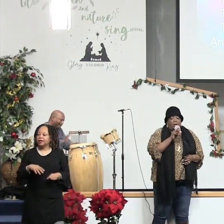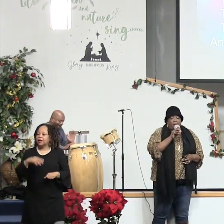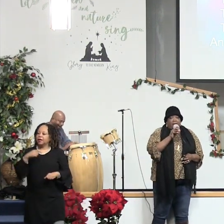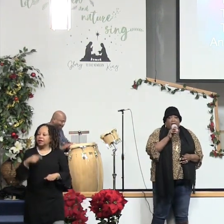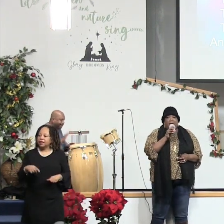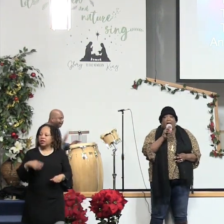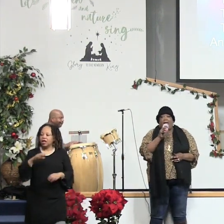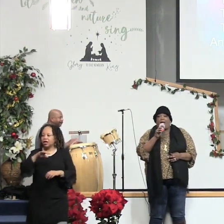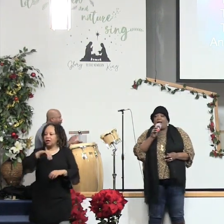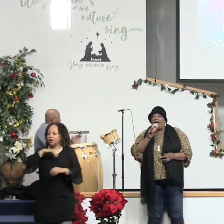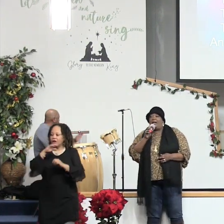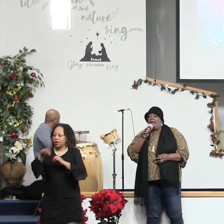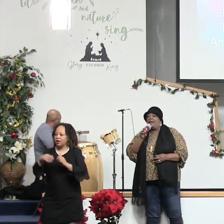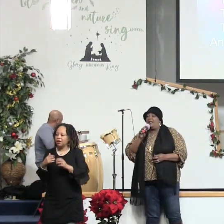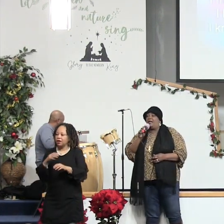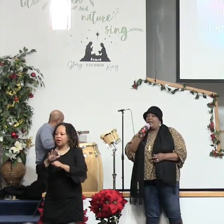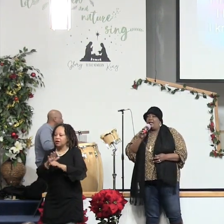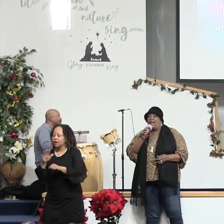enough. I'm already